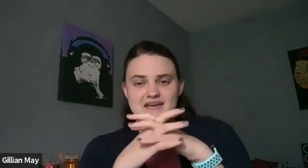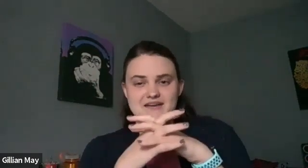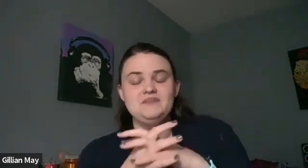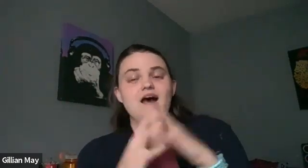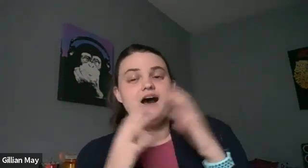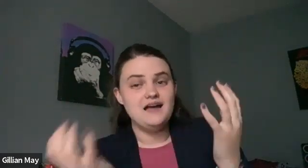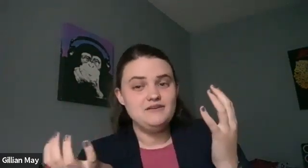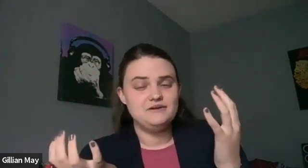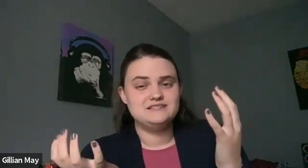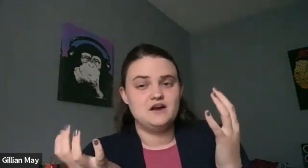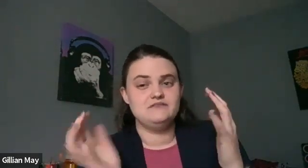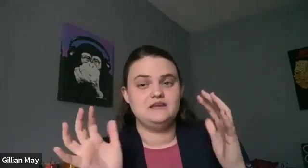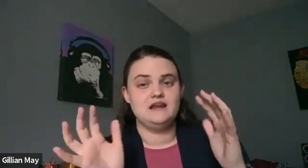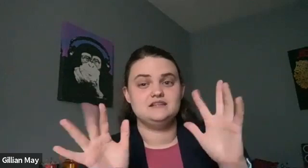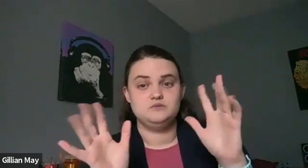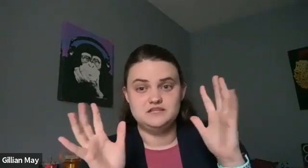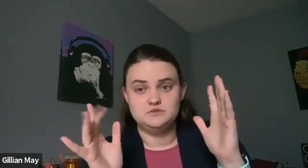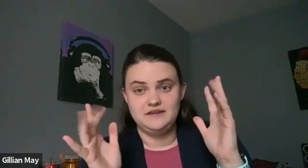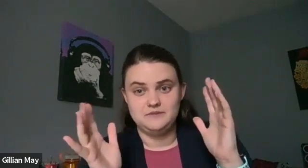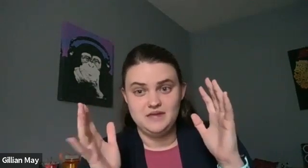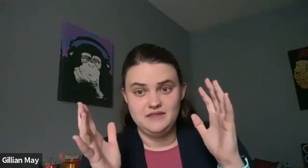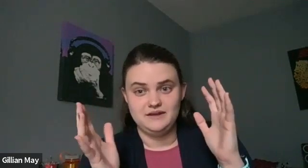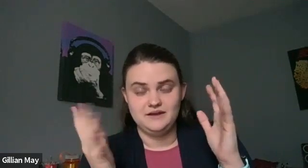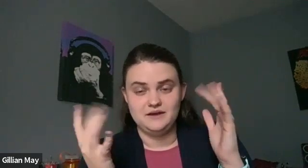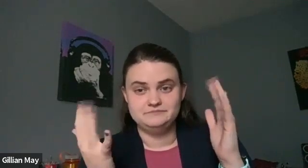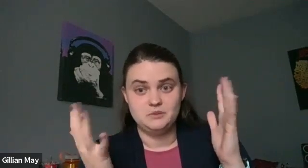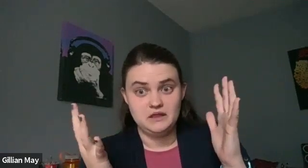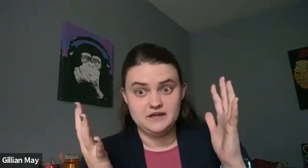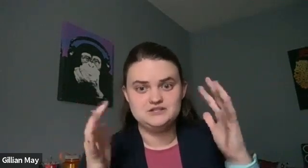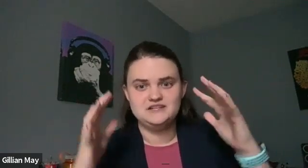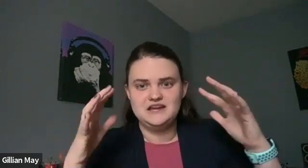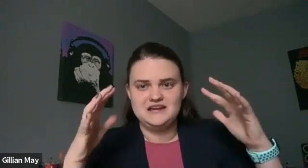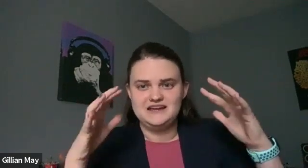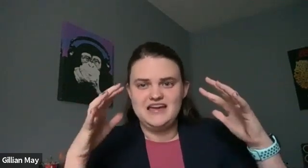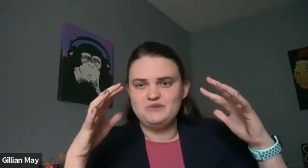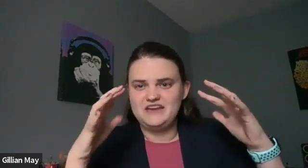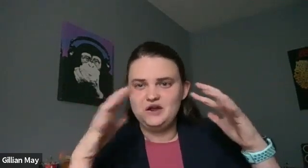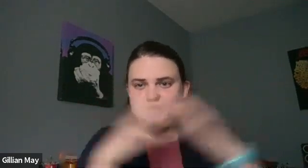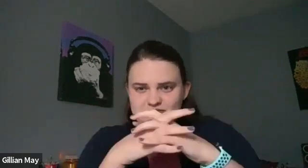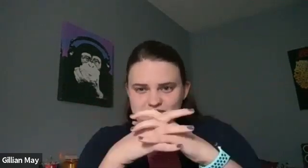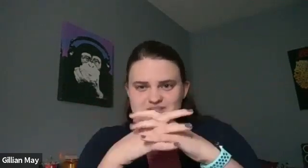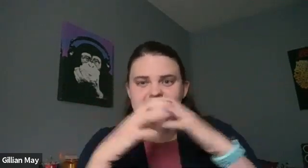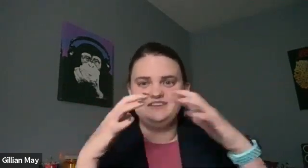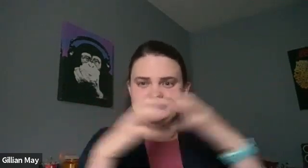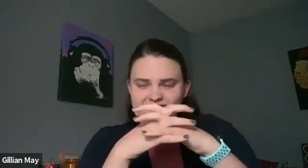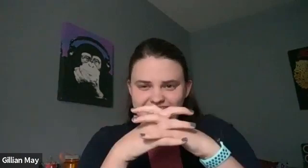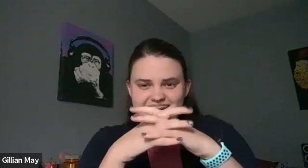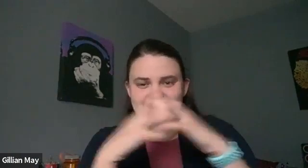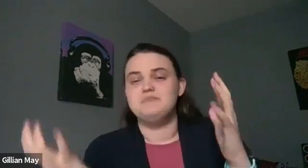And I always thought of it as where these were like the players, and when they go in for their the colliding. I'm not a